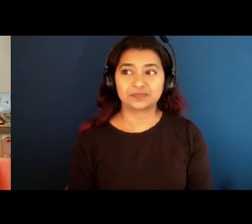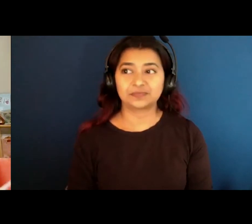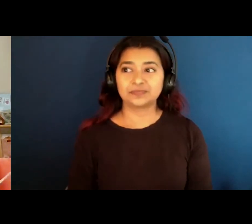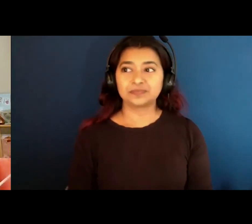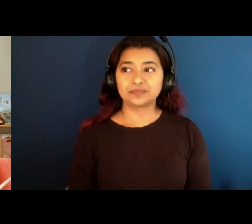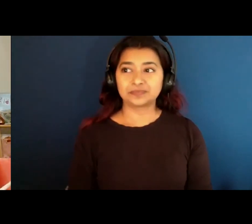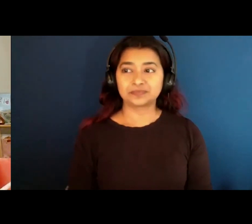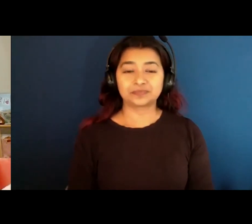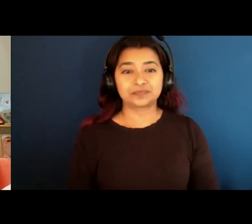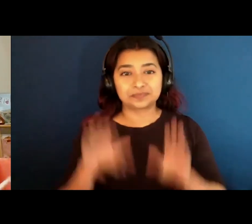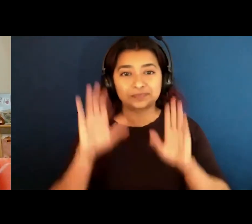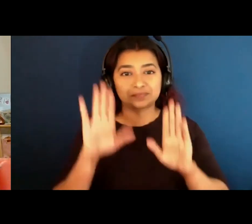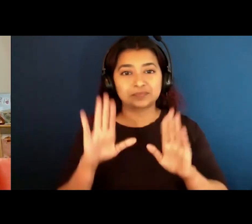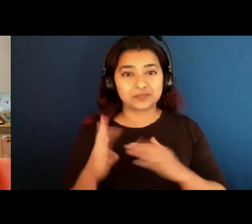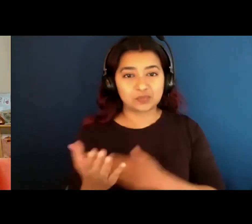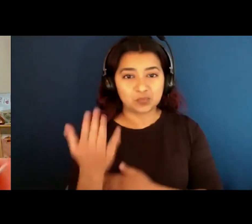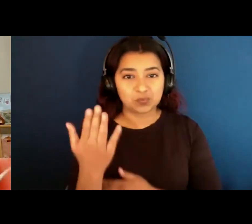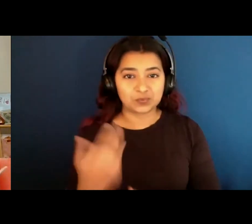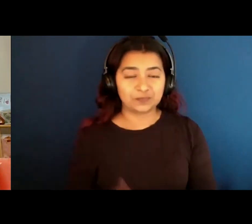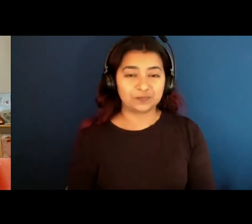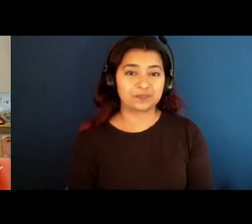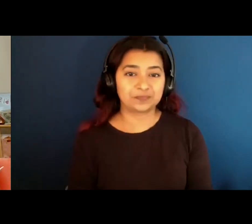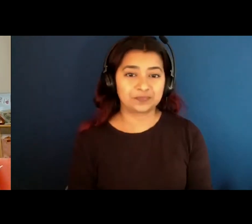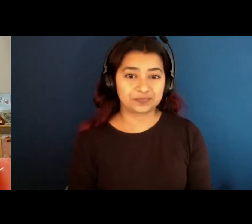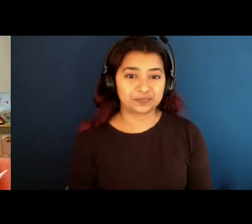Sunday morning.